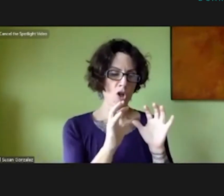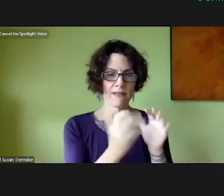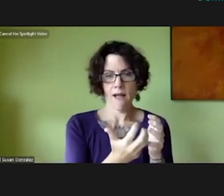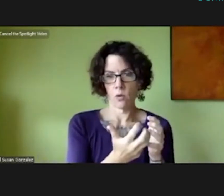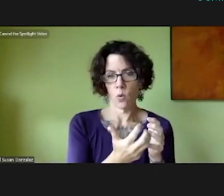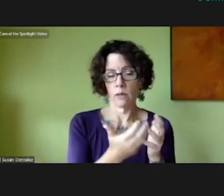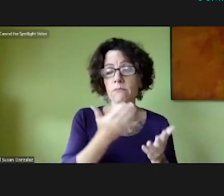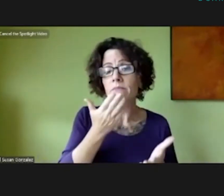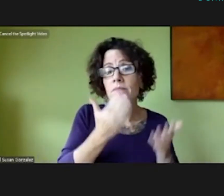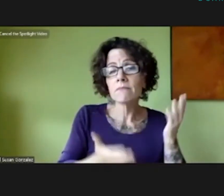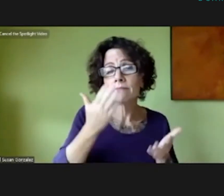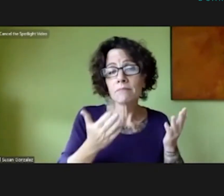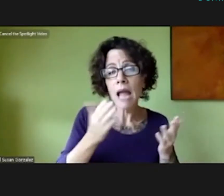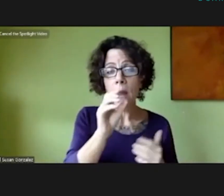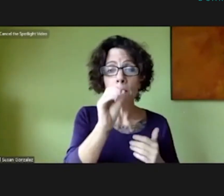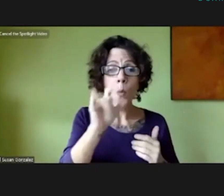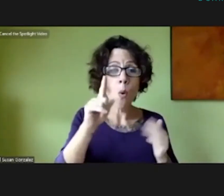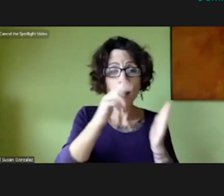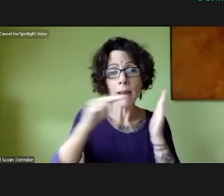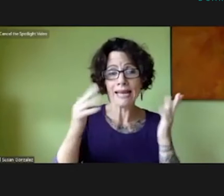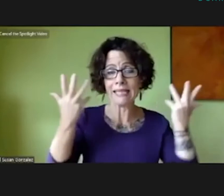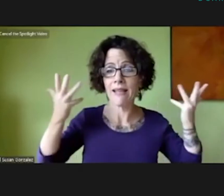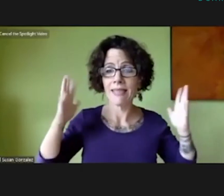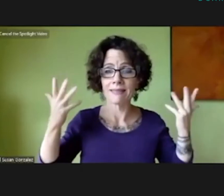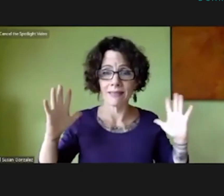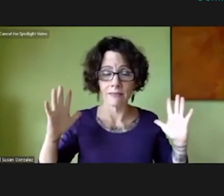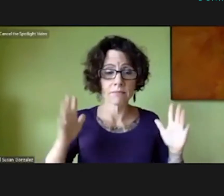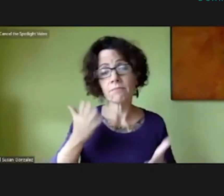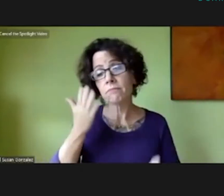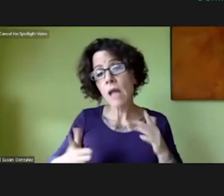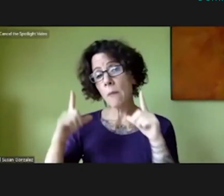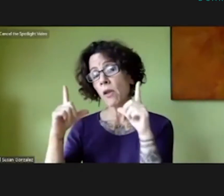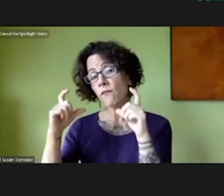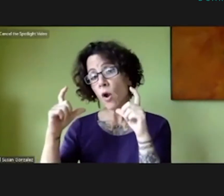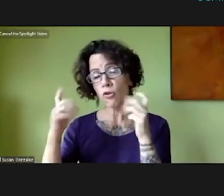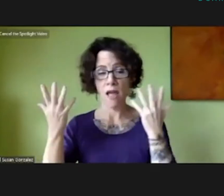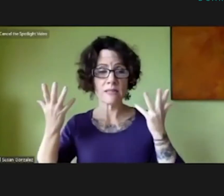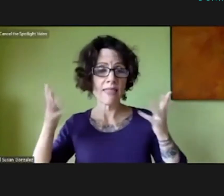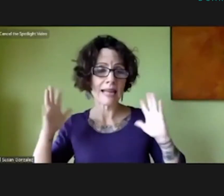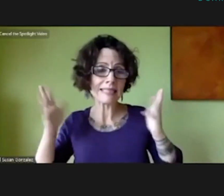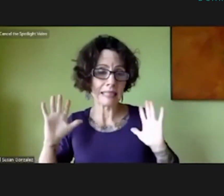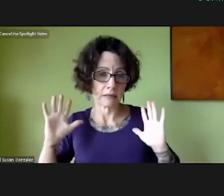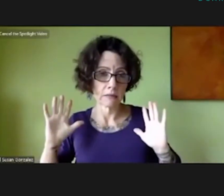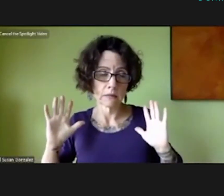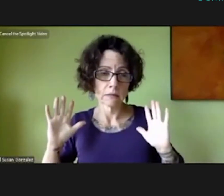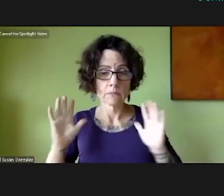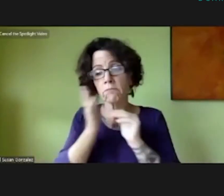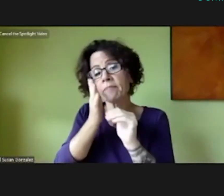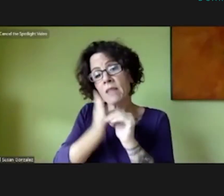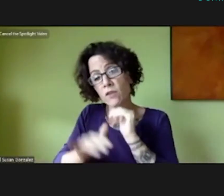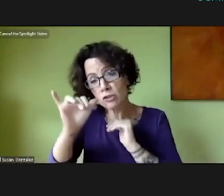begin? I often encourage people to start with one specific category.